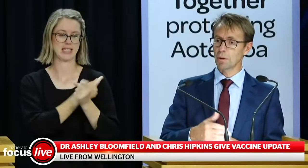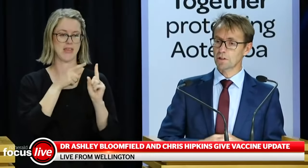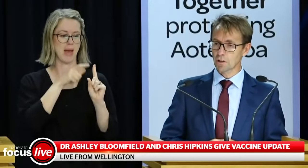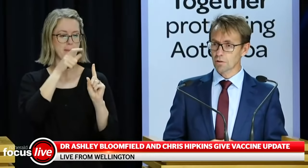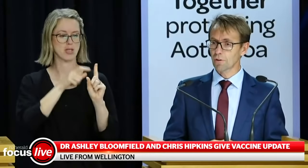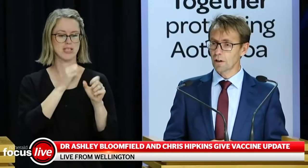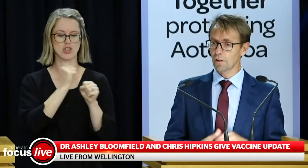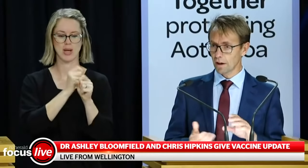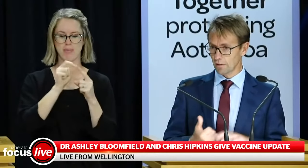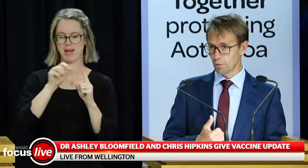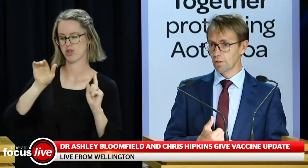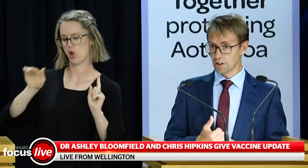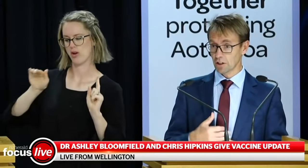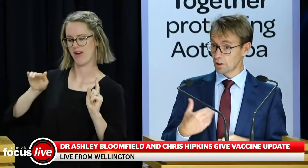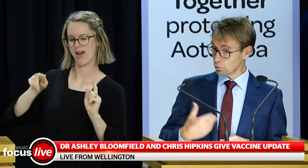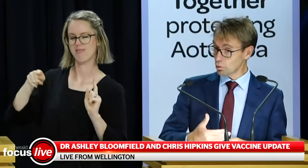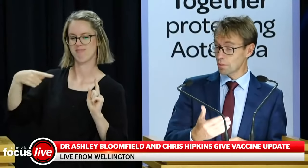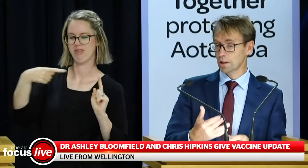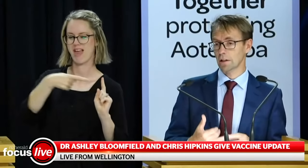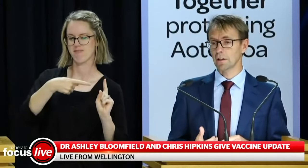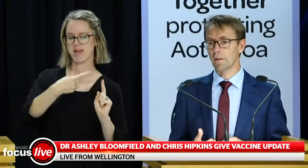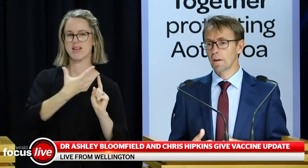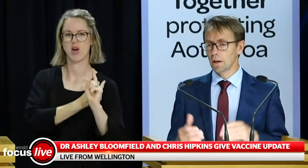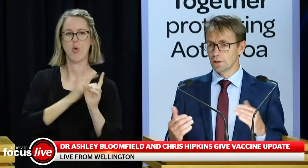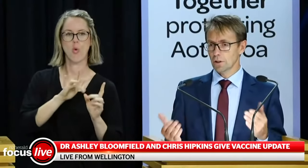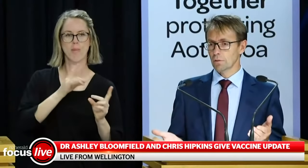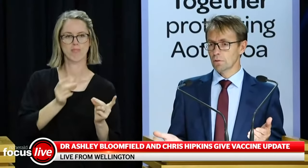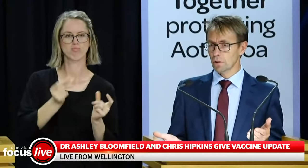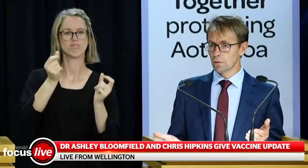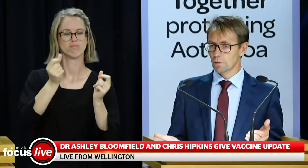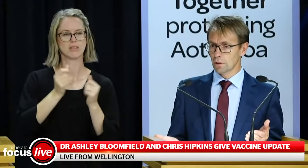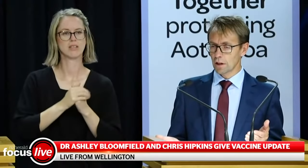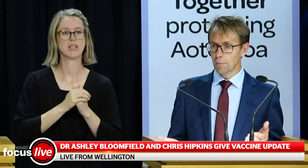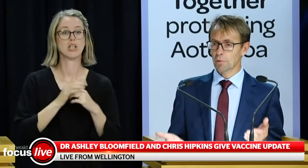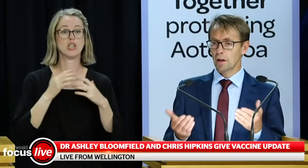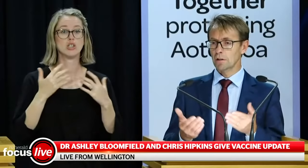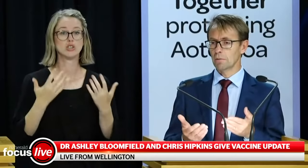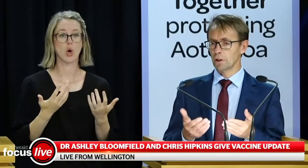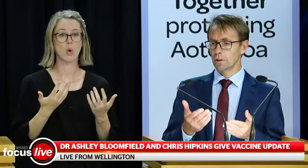person's GP is notified that they have been vaccinated automatically. So the